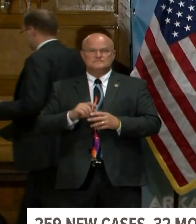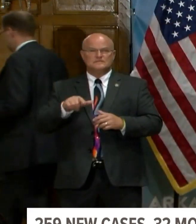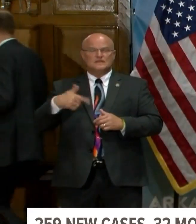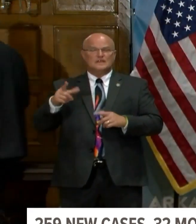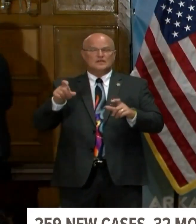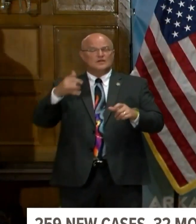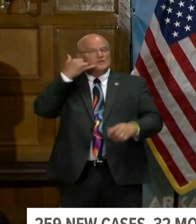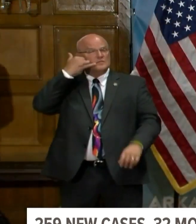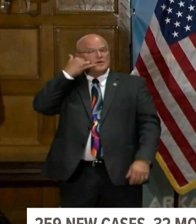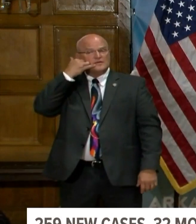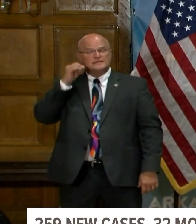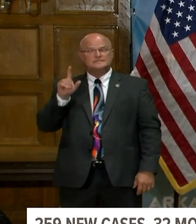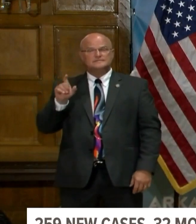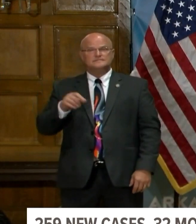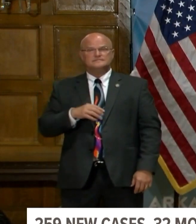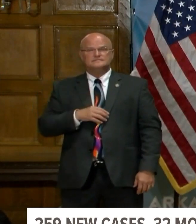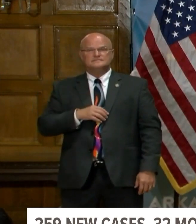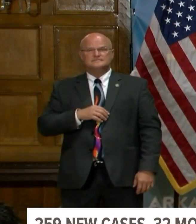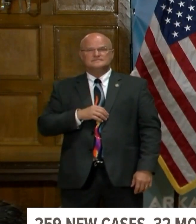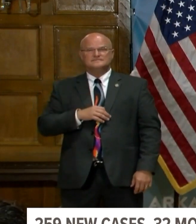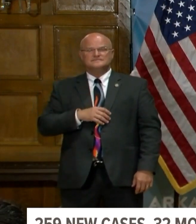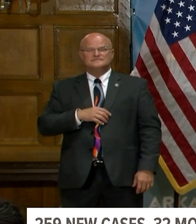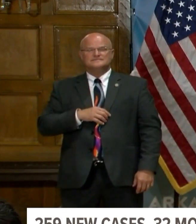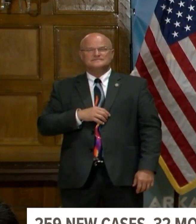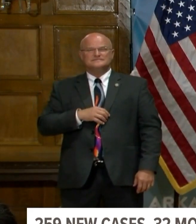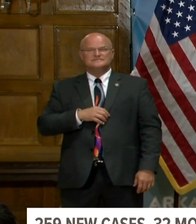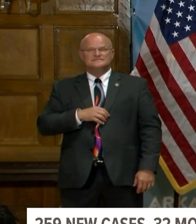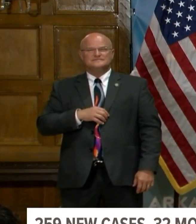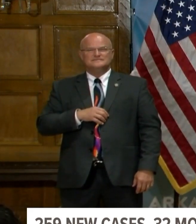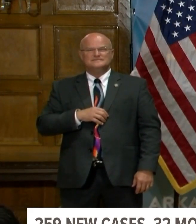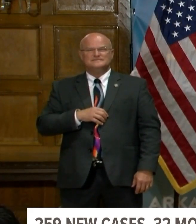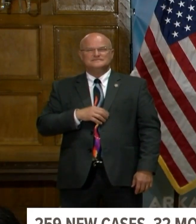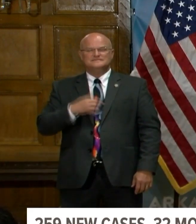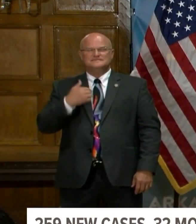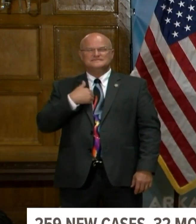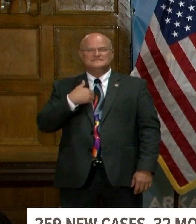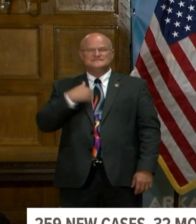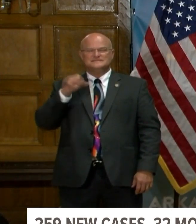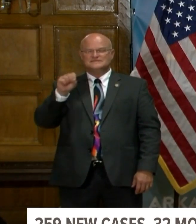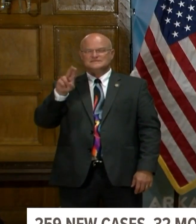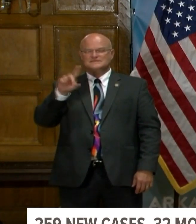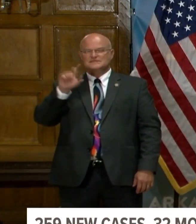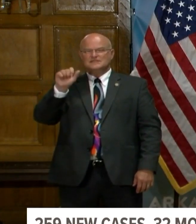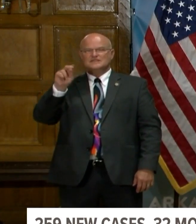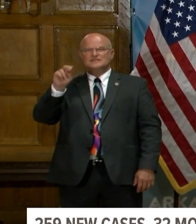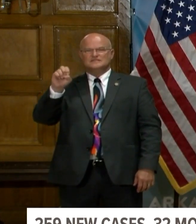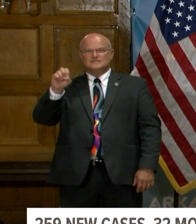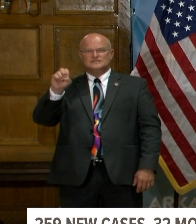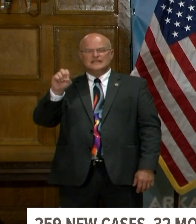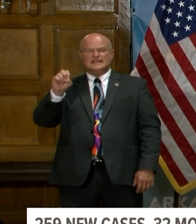Another question remotely? Hi. Yes. Hi. This is Zuzanna Sytek with